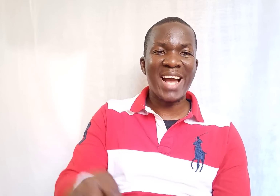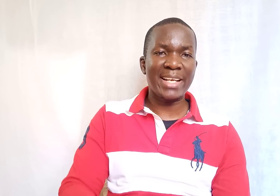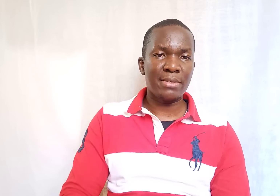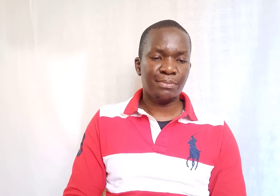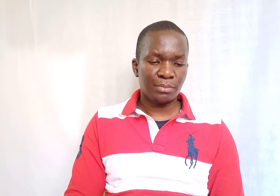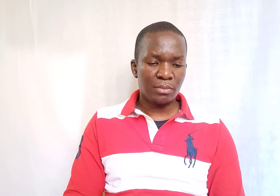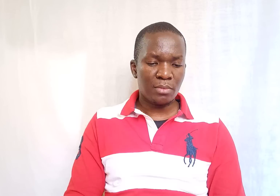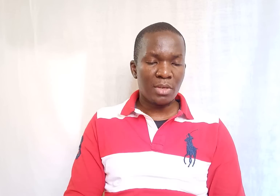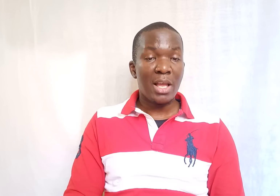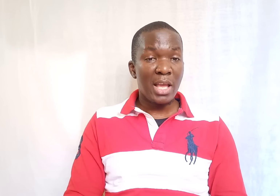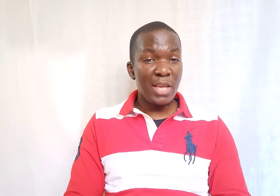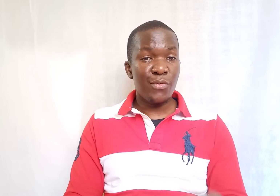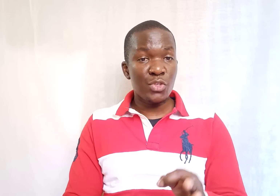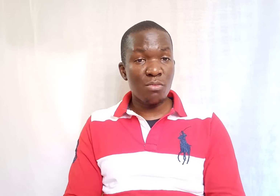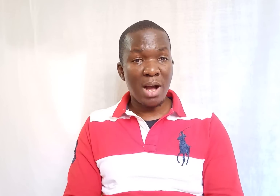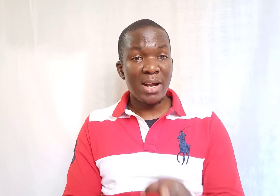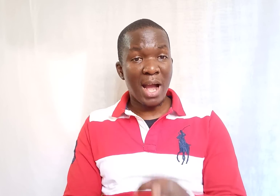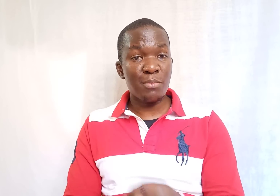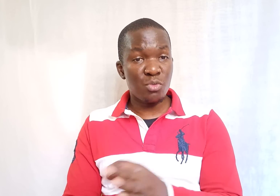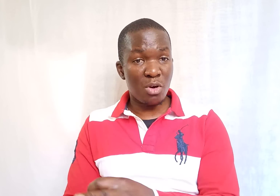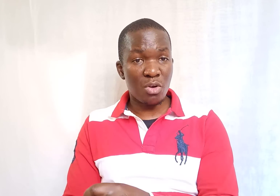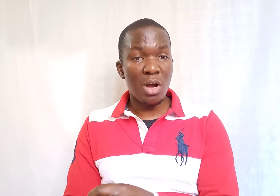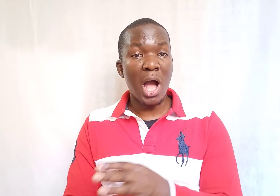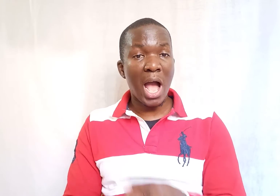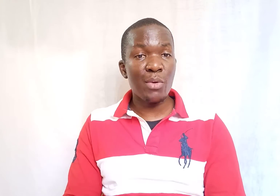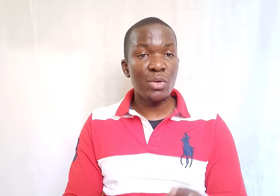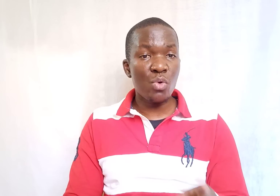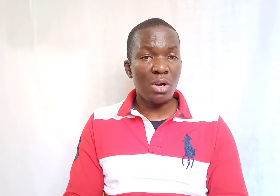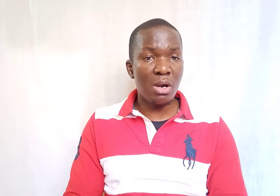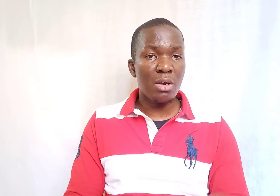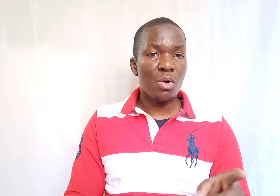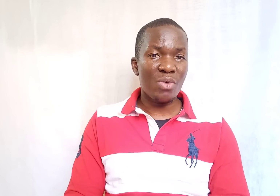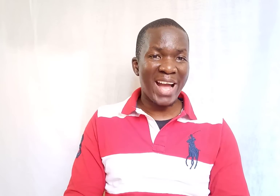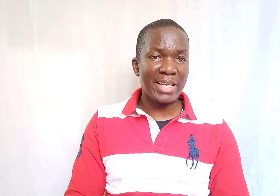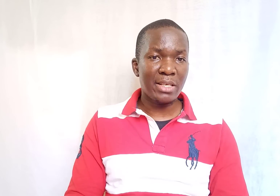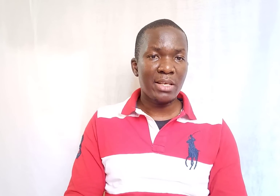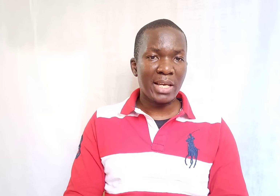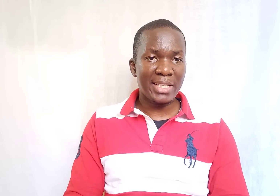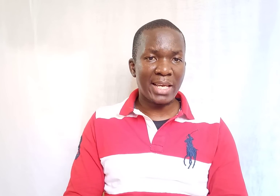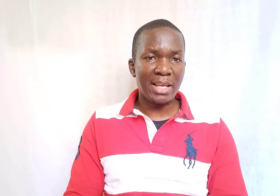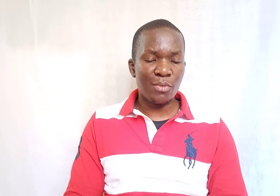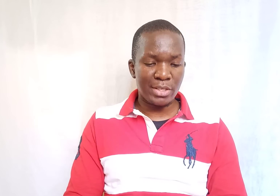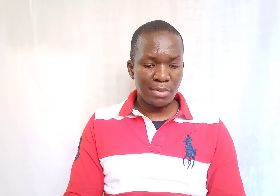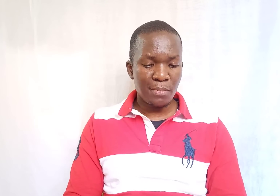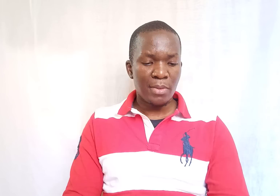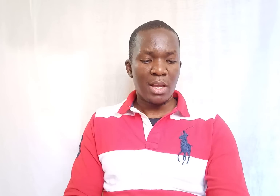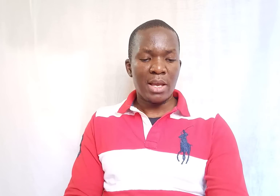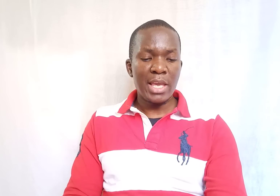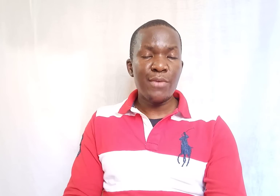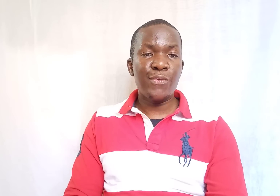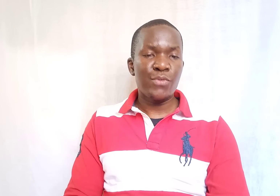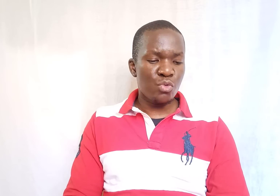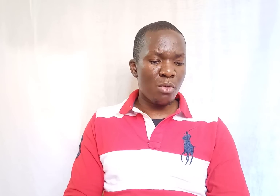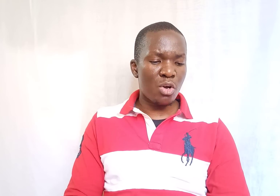ugali. If Juma come tomorrow, I will cook ugali. In sign language, if